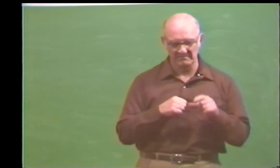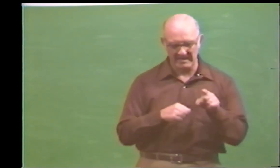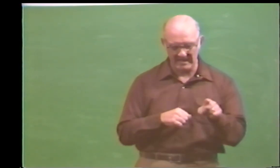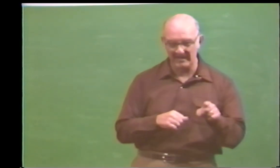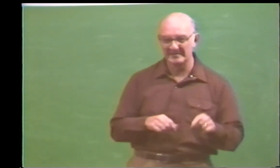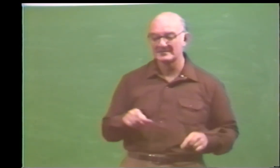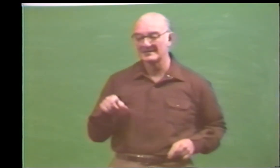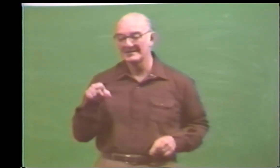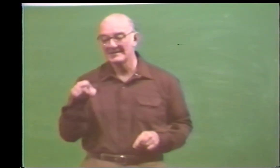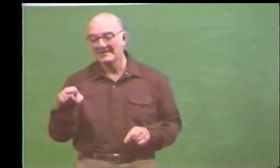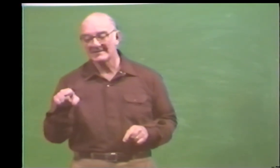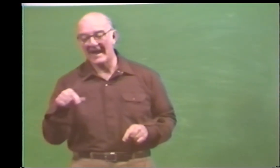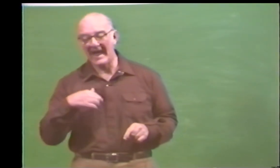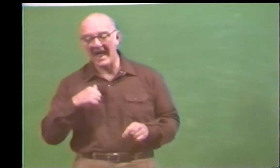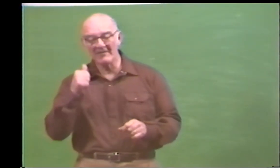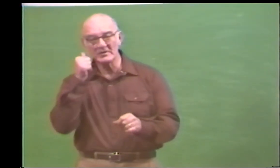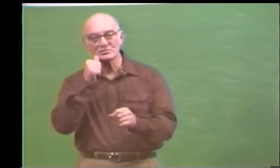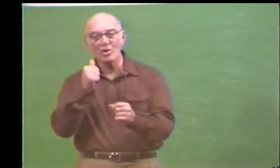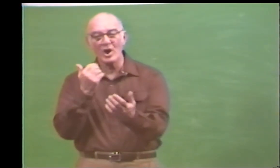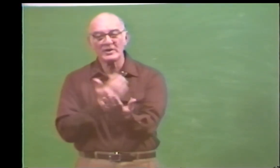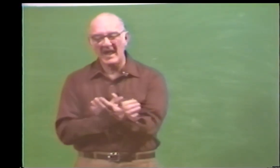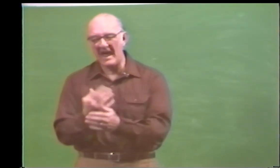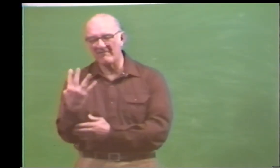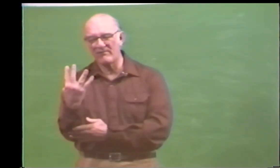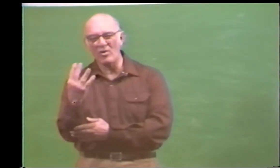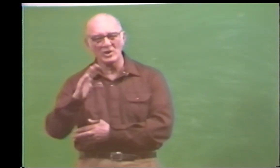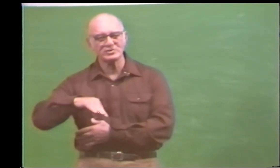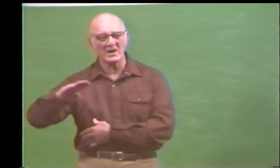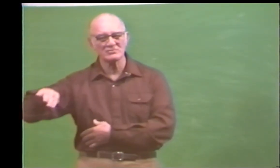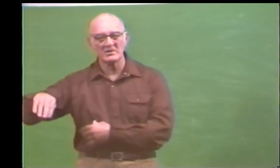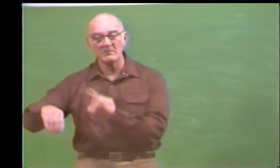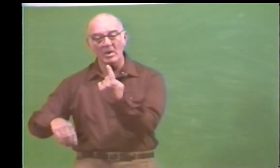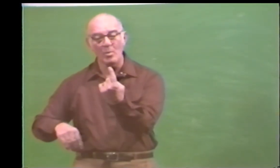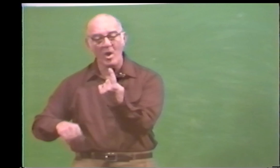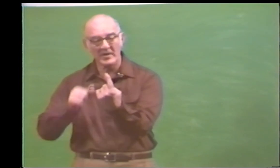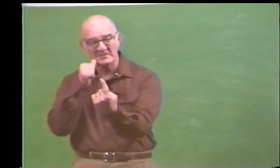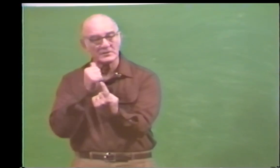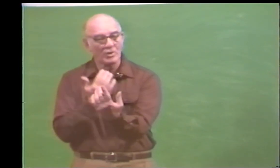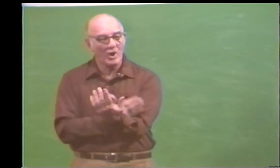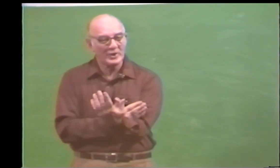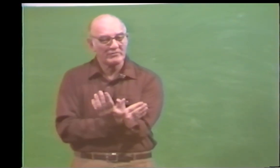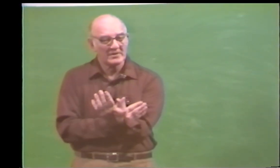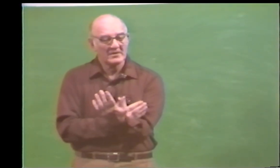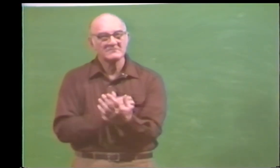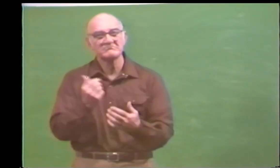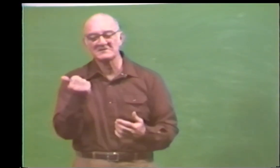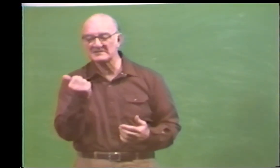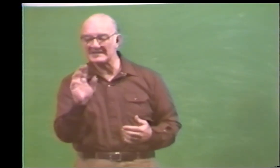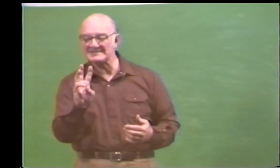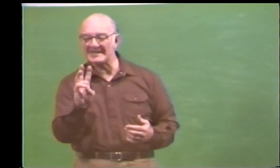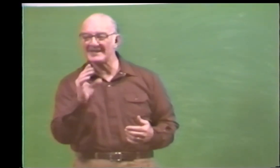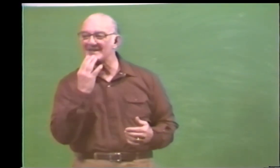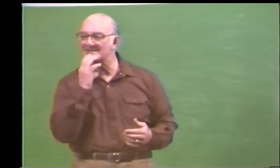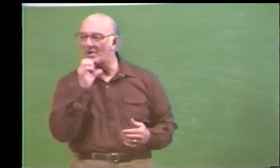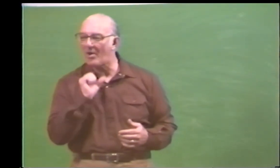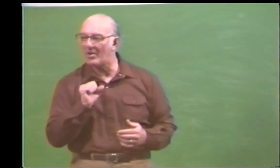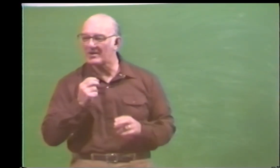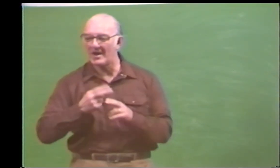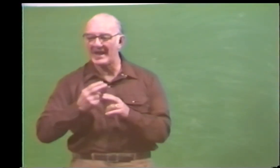there. They have a daughter. They have four children, but one is a daughter, 16 years old. Her